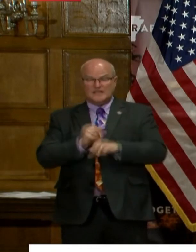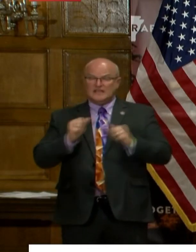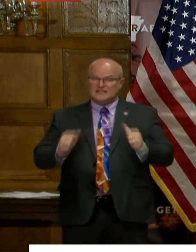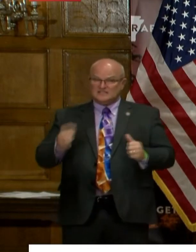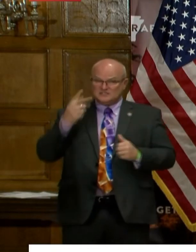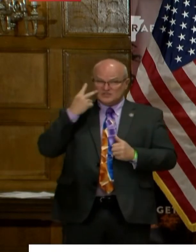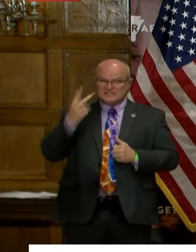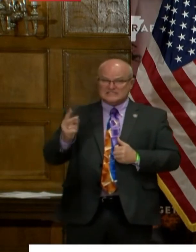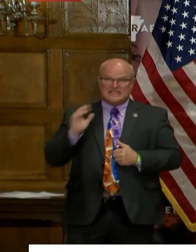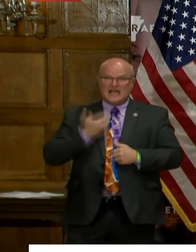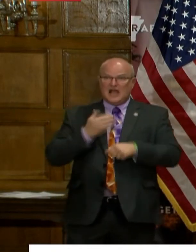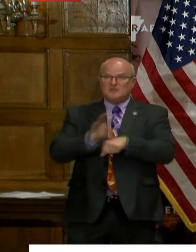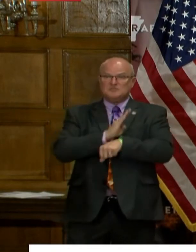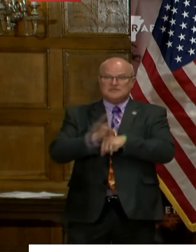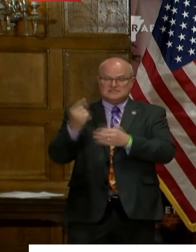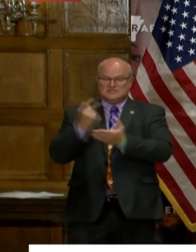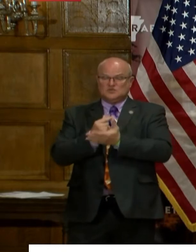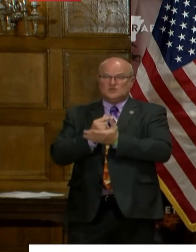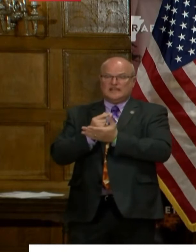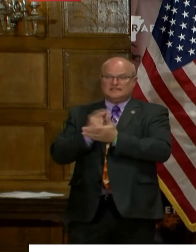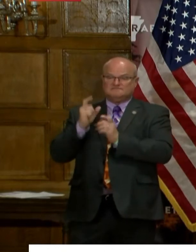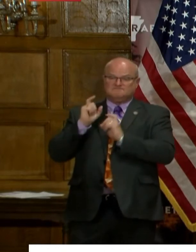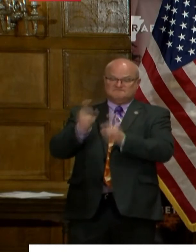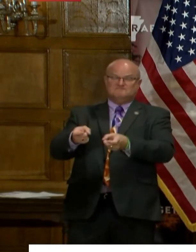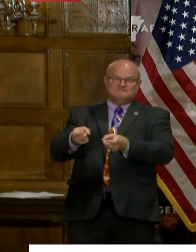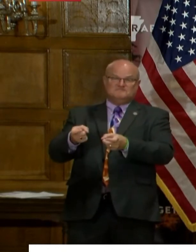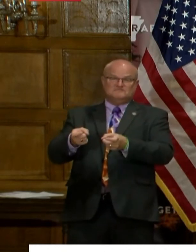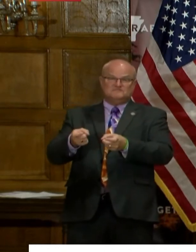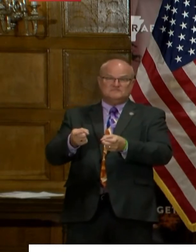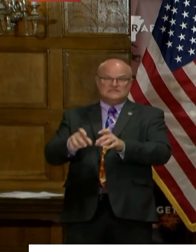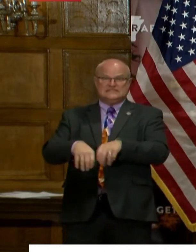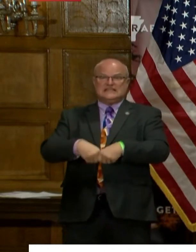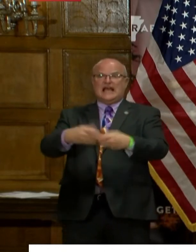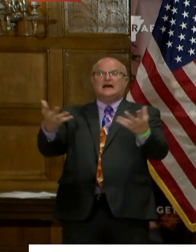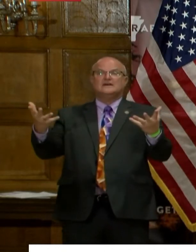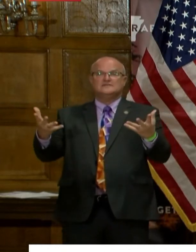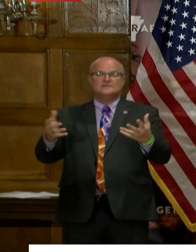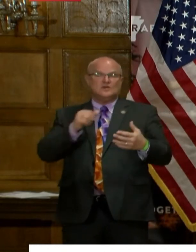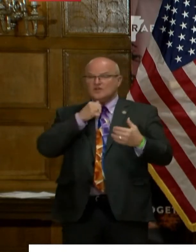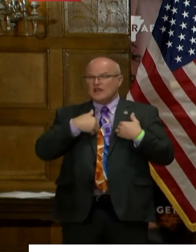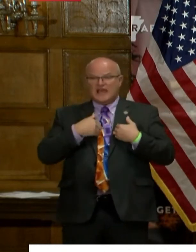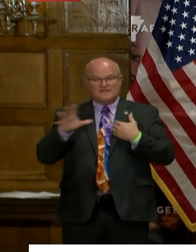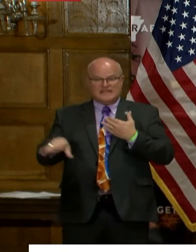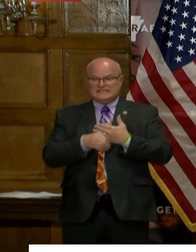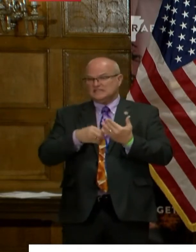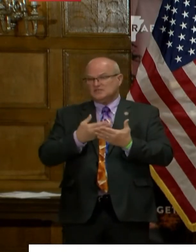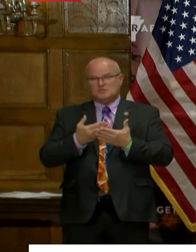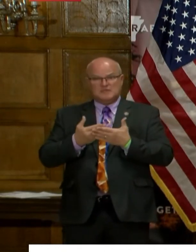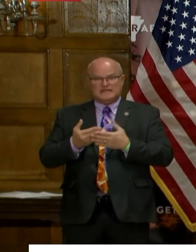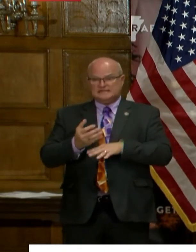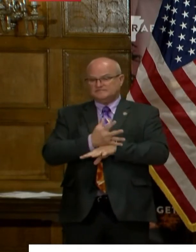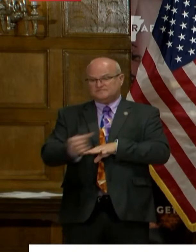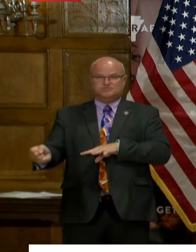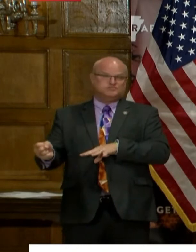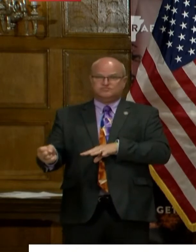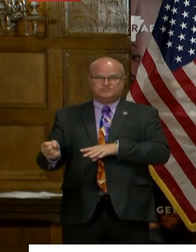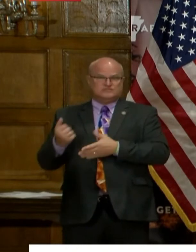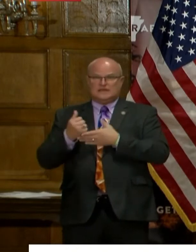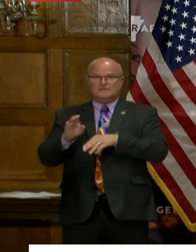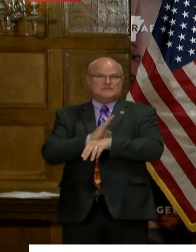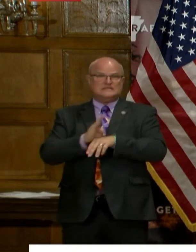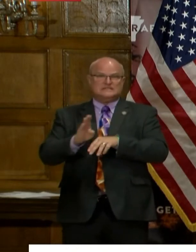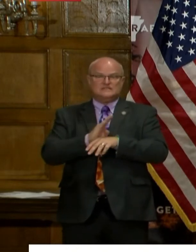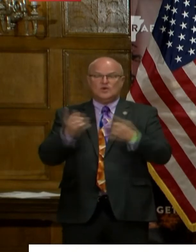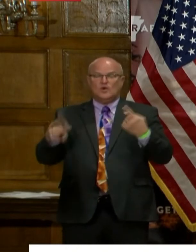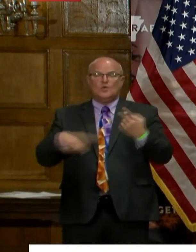see, our business grant funding is out. We don't have any additional funding to help our businesses whenever